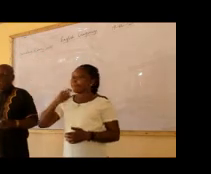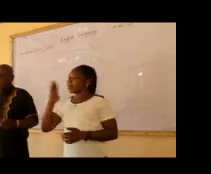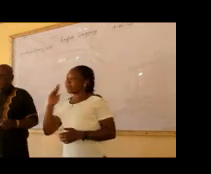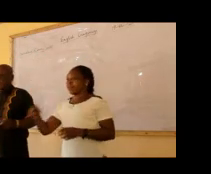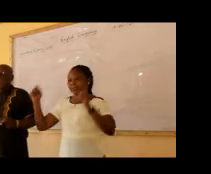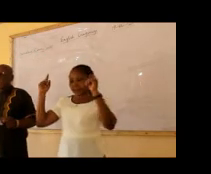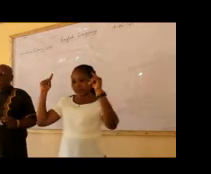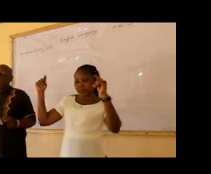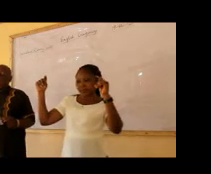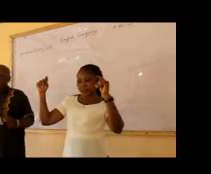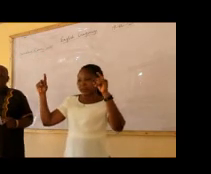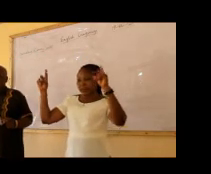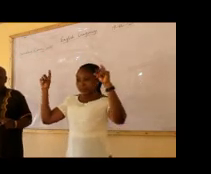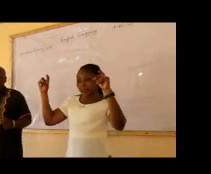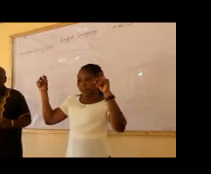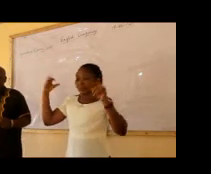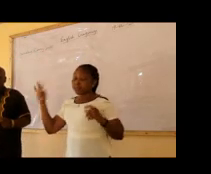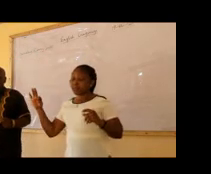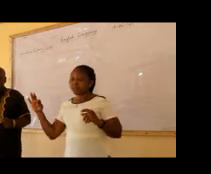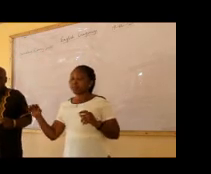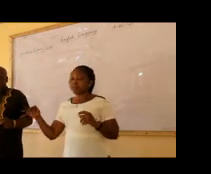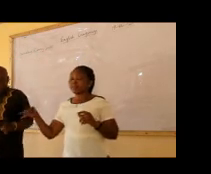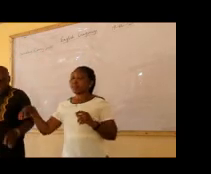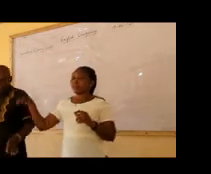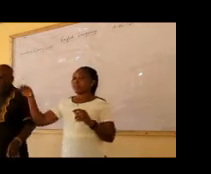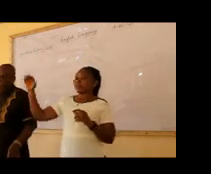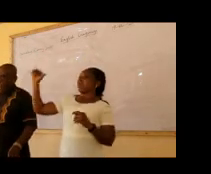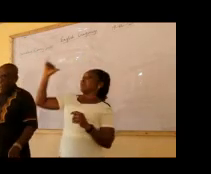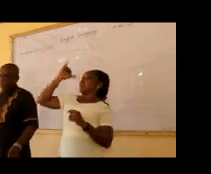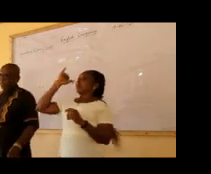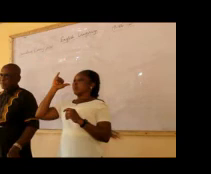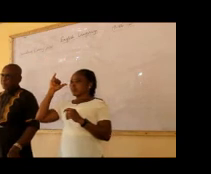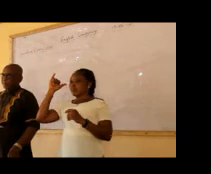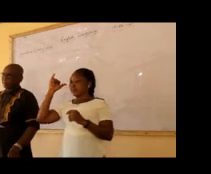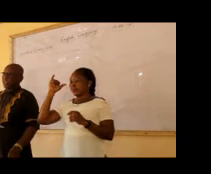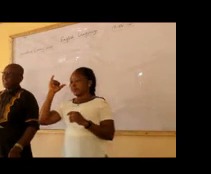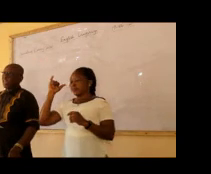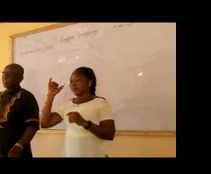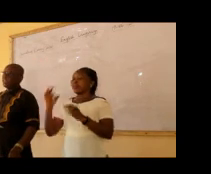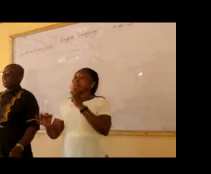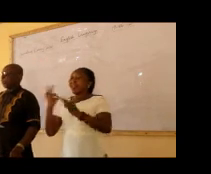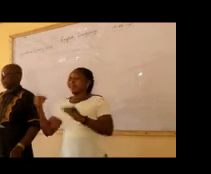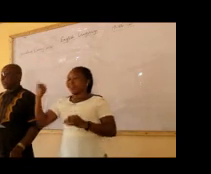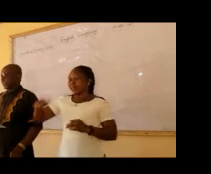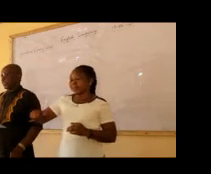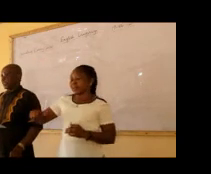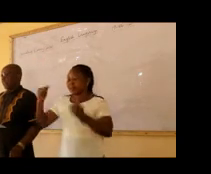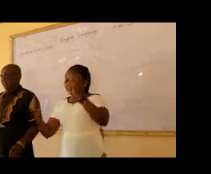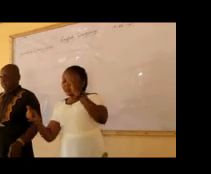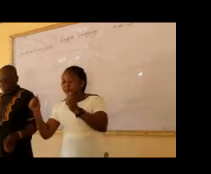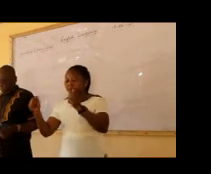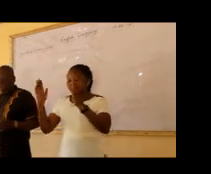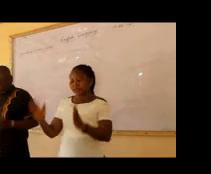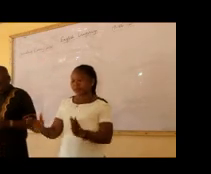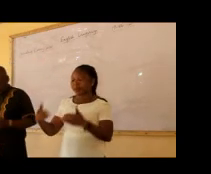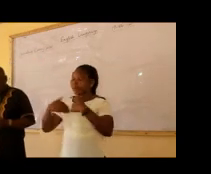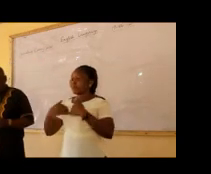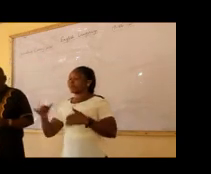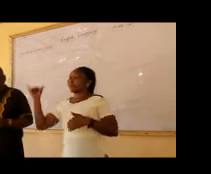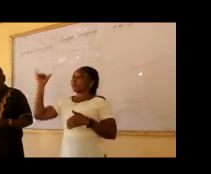he should not be allowed to move the vehicle. Another driver should be